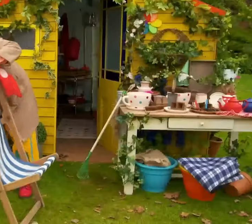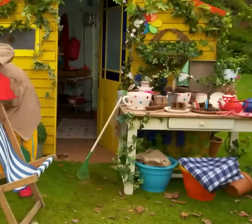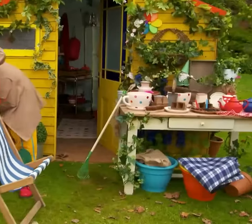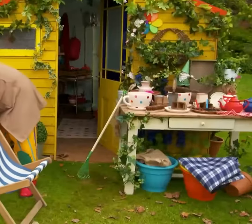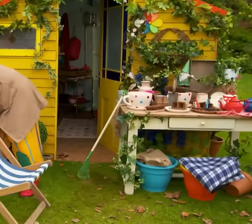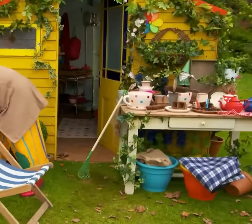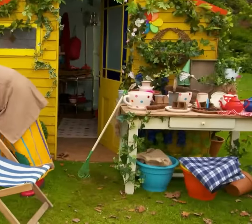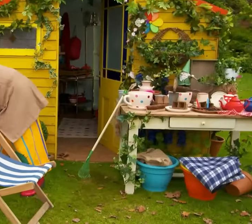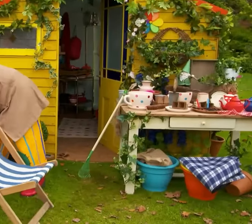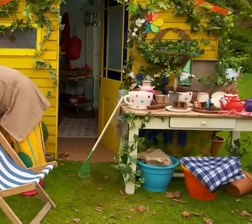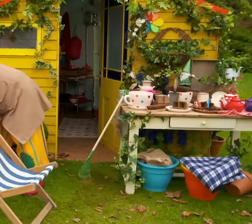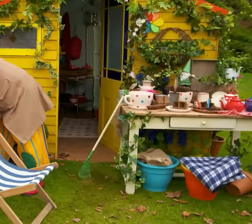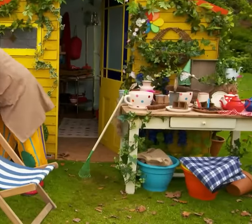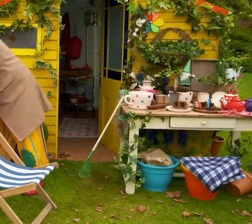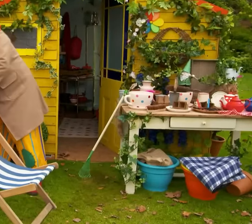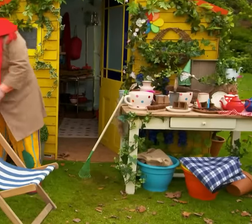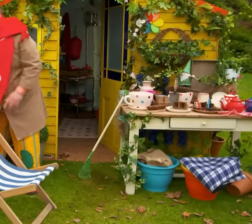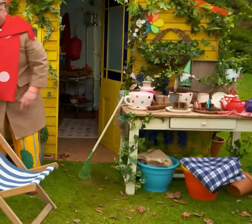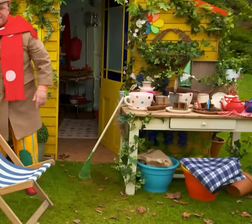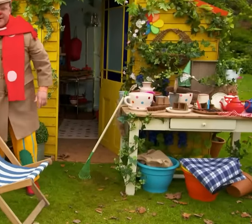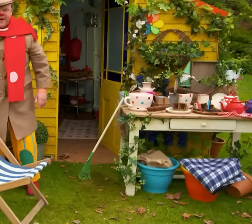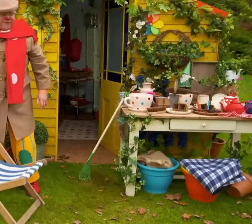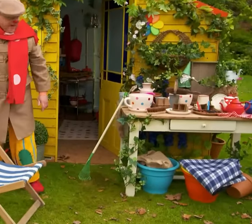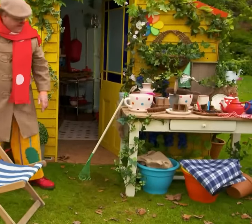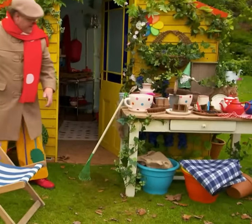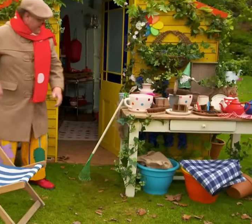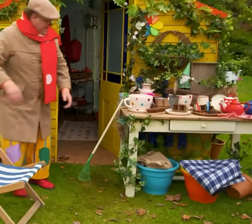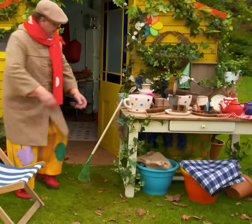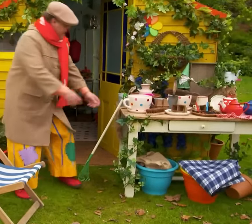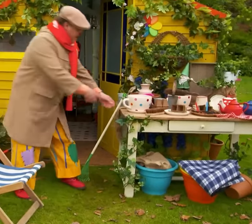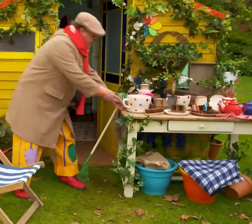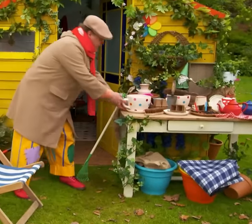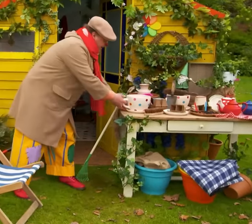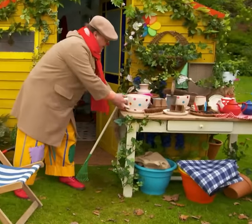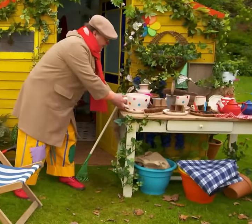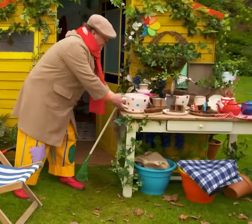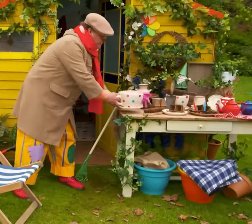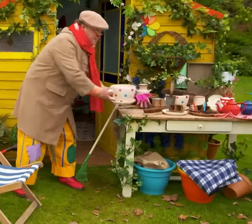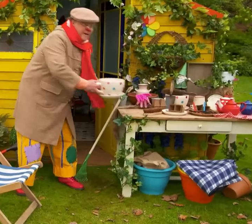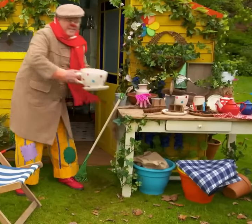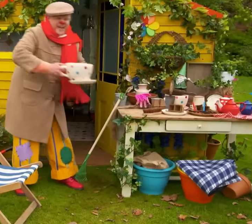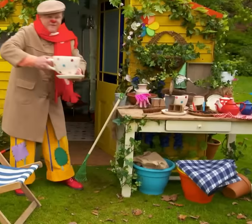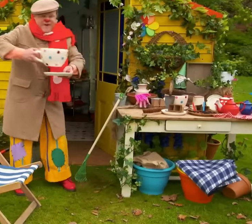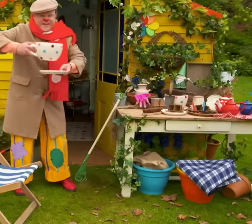There we are. Ah, perfect. Quick dust of my tea first.